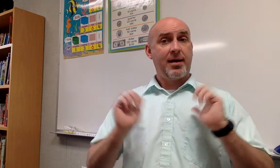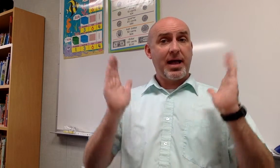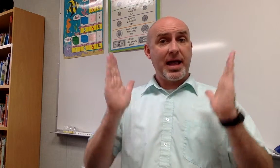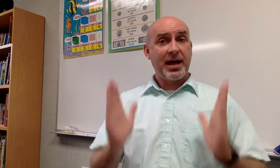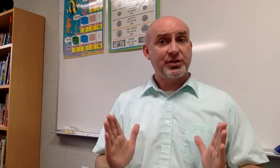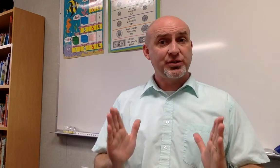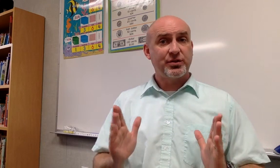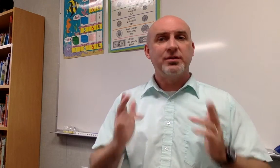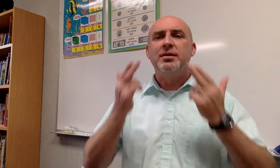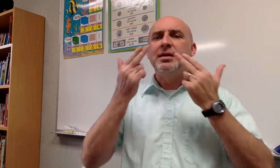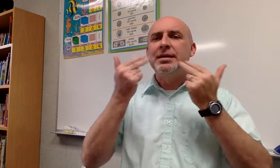actor,